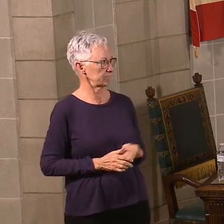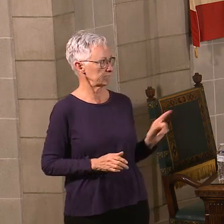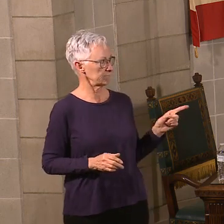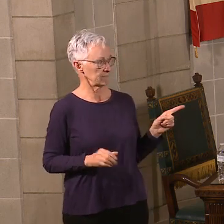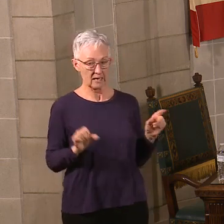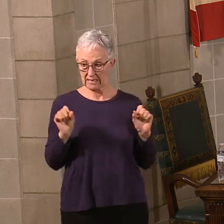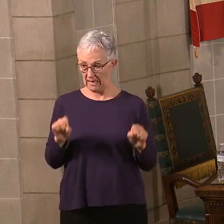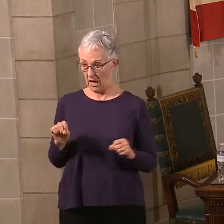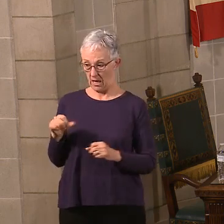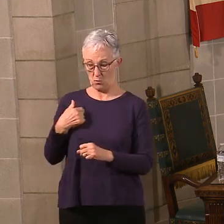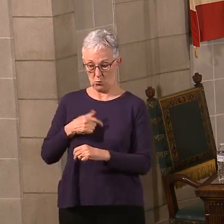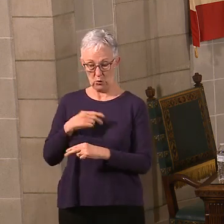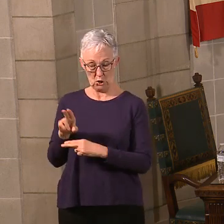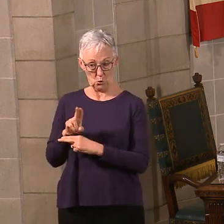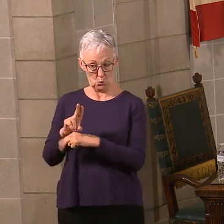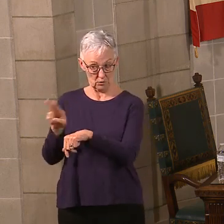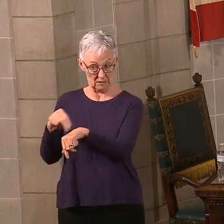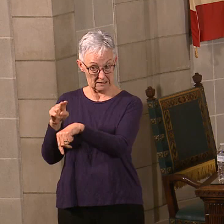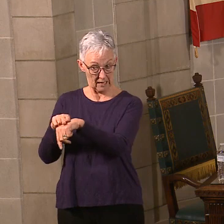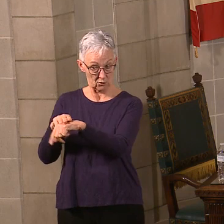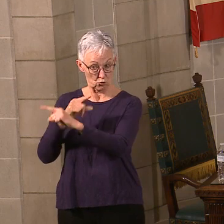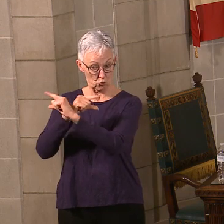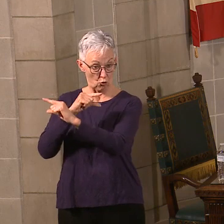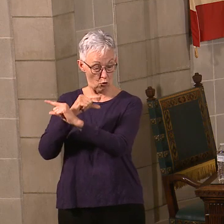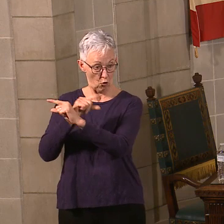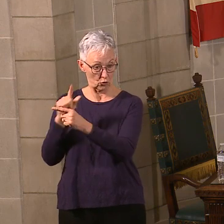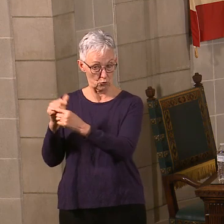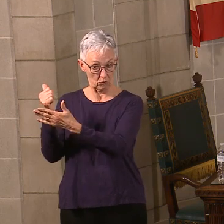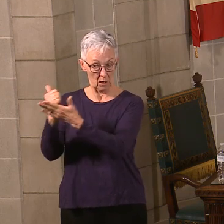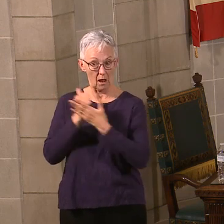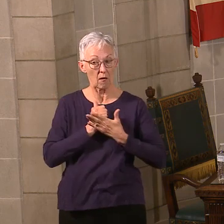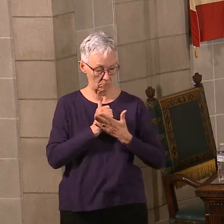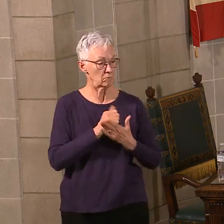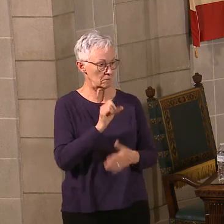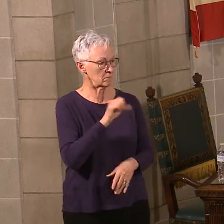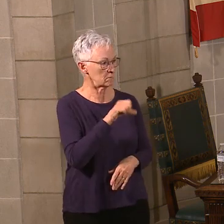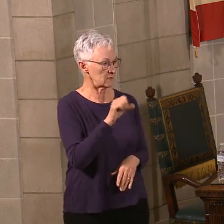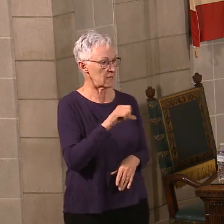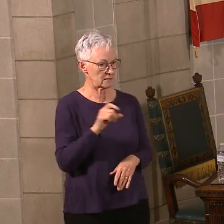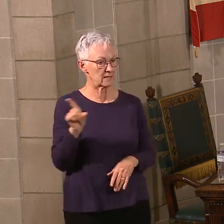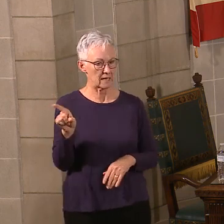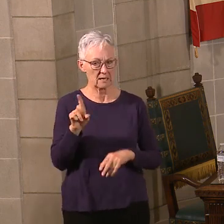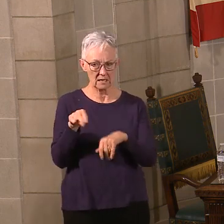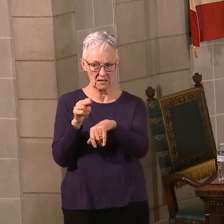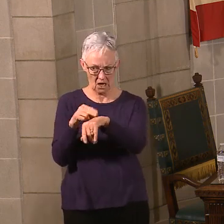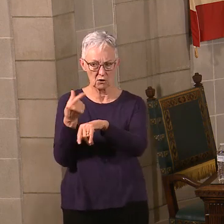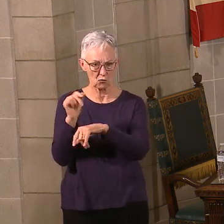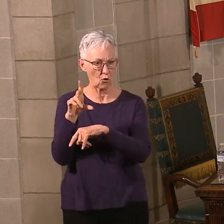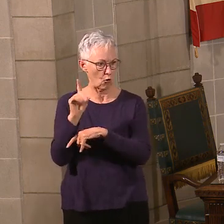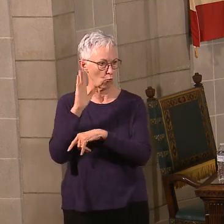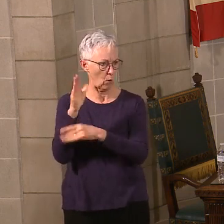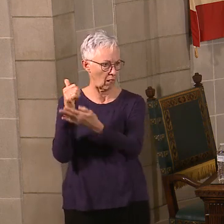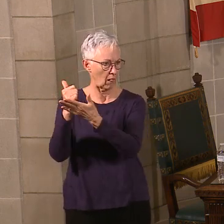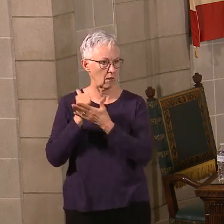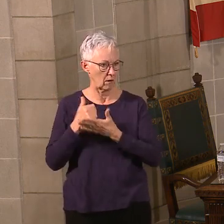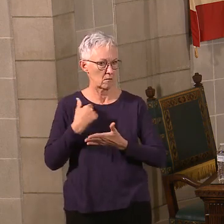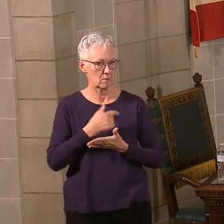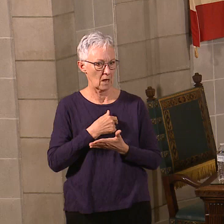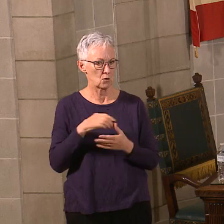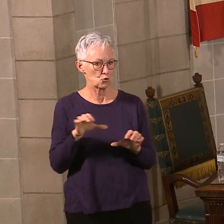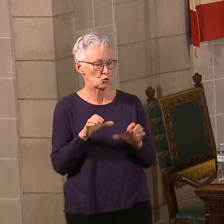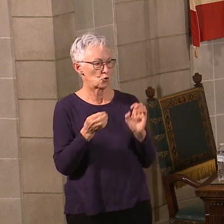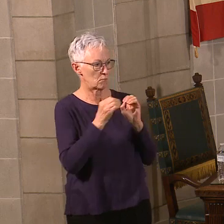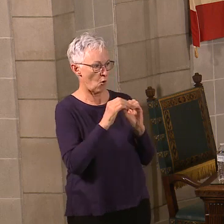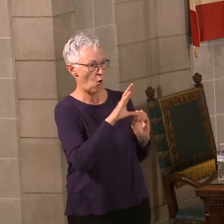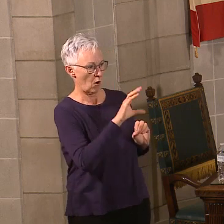areas? Again, the National Guard helped us out with the YRTC. They're going to be helping out in Grand Island as well, doing that testing. And then finally, a